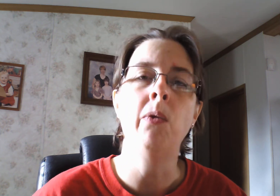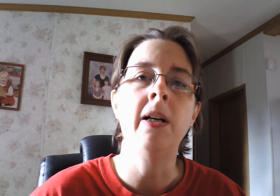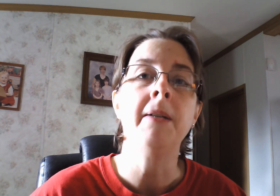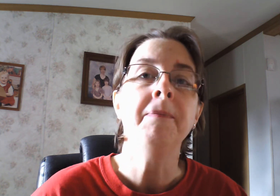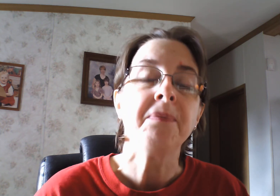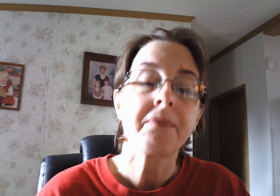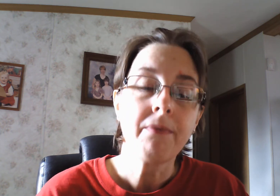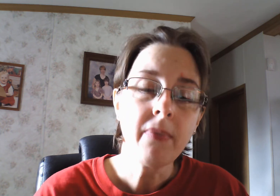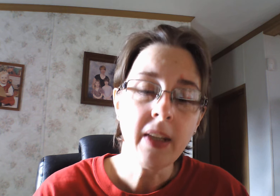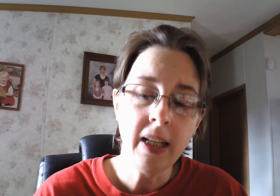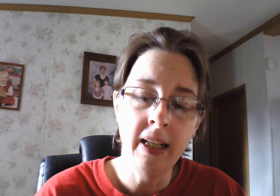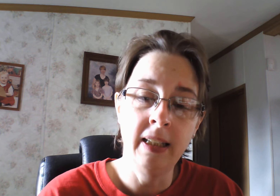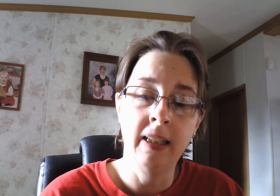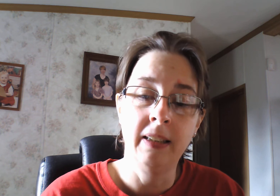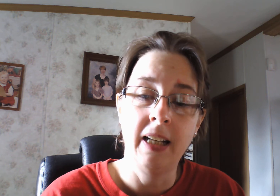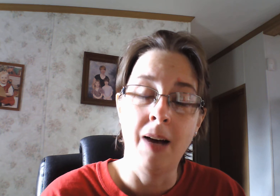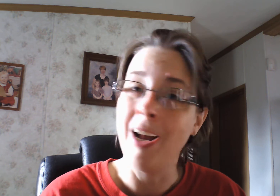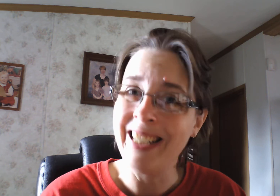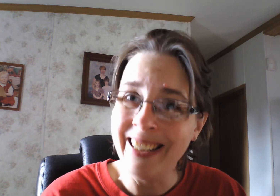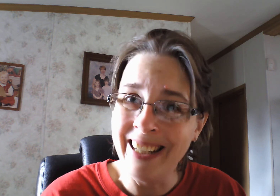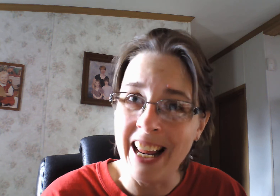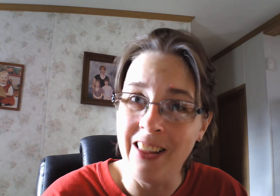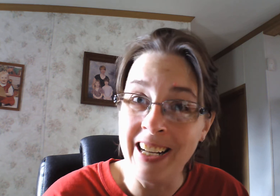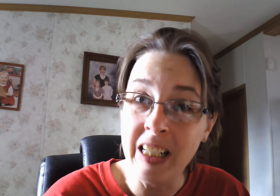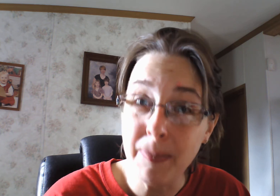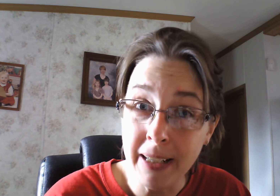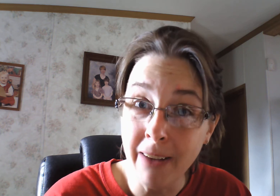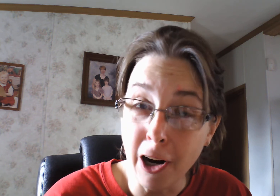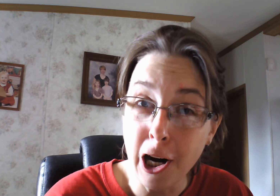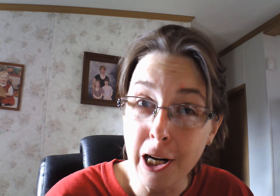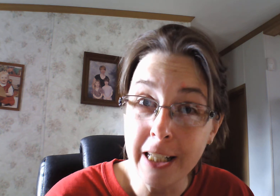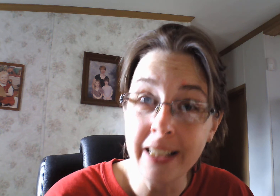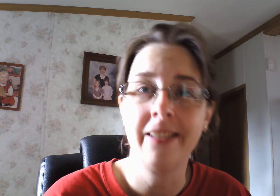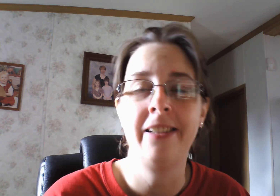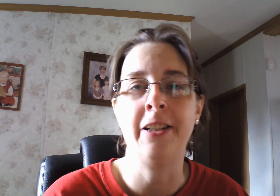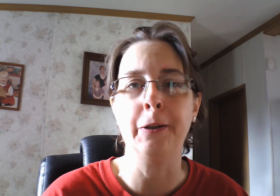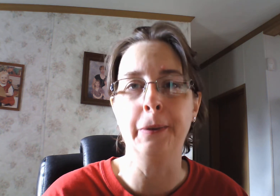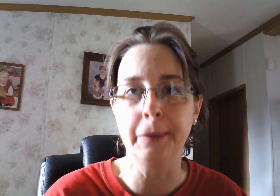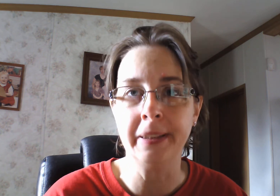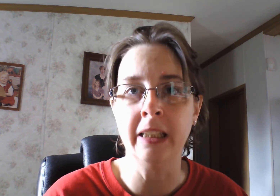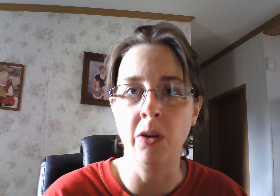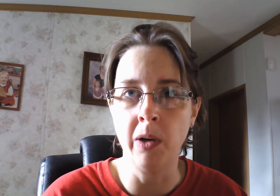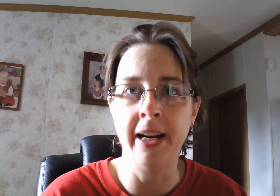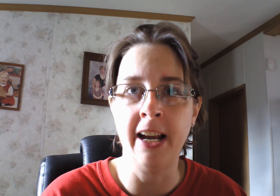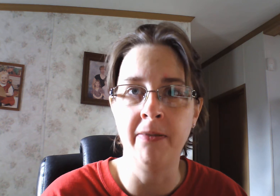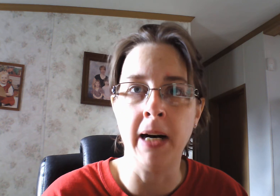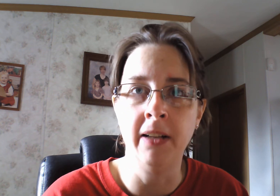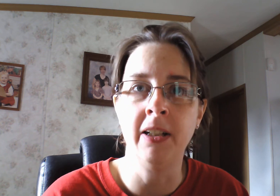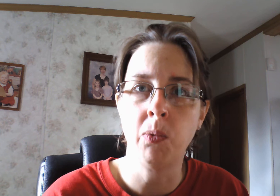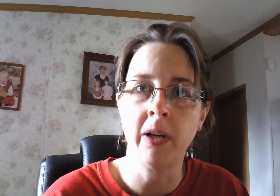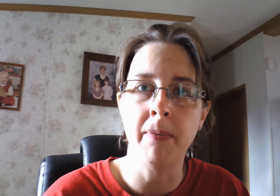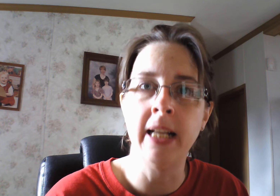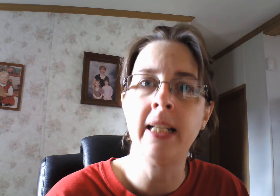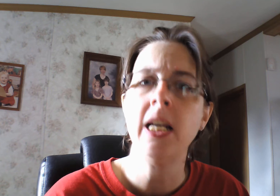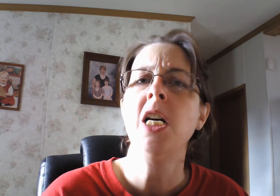was. I'm not setting any land speed records. So, the 1.5 mile in 20 minutes. For